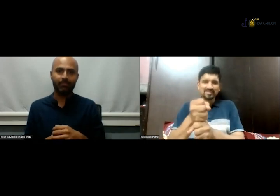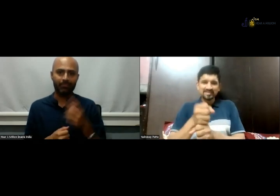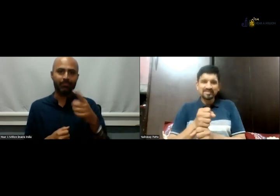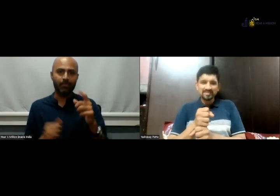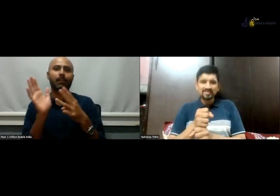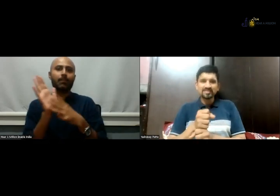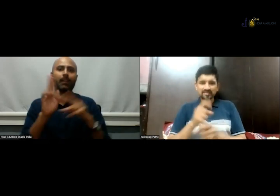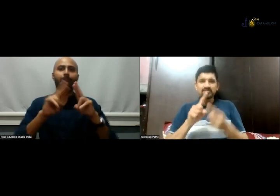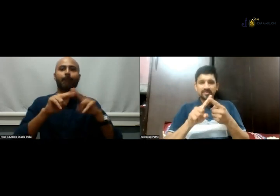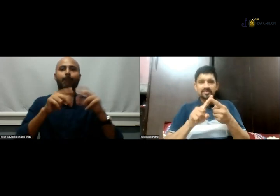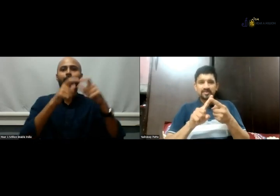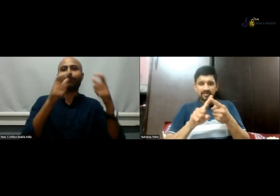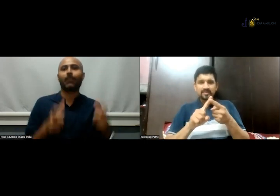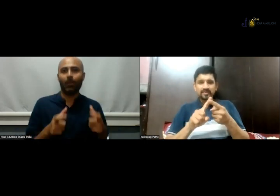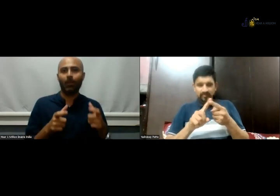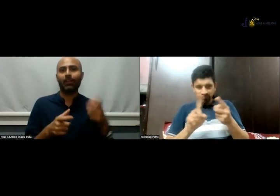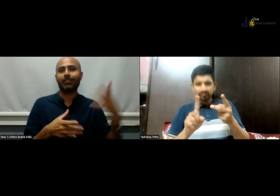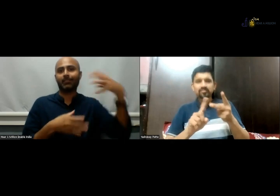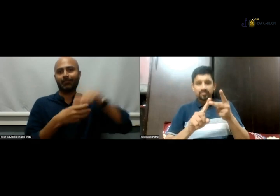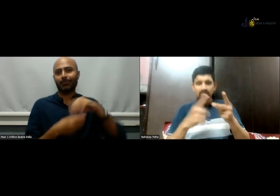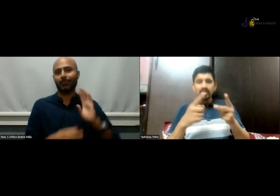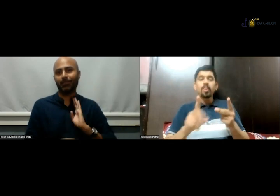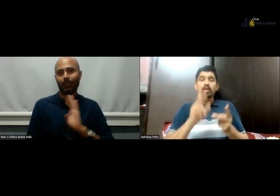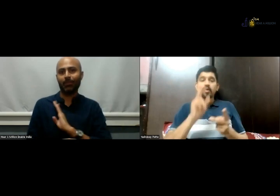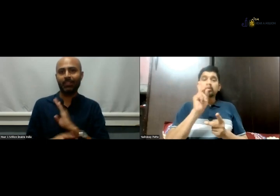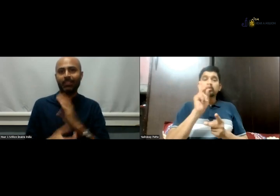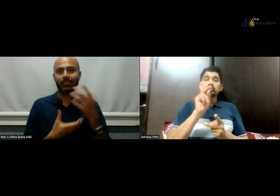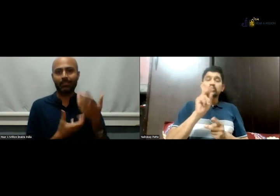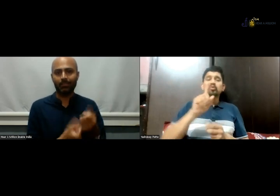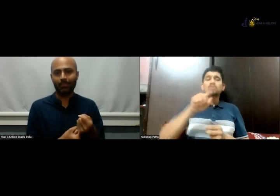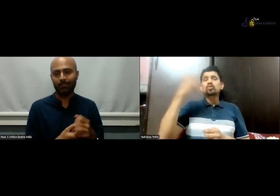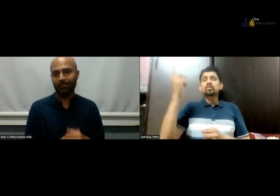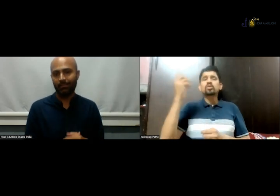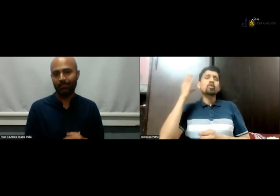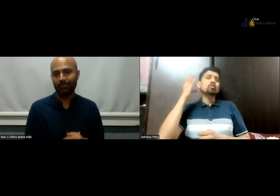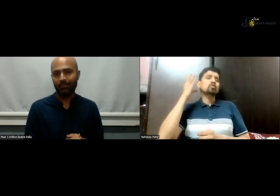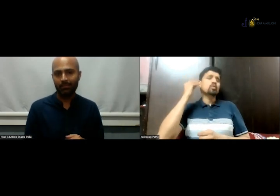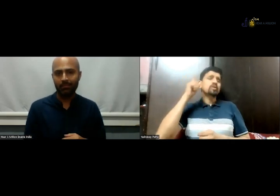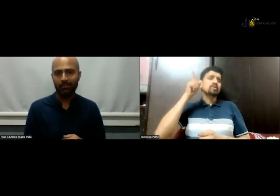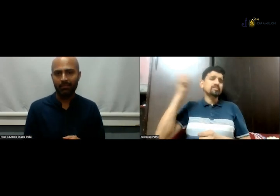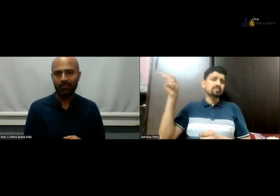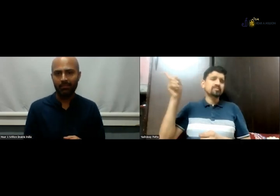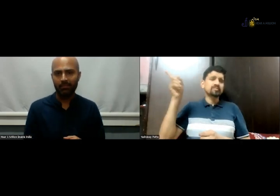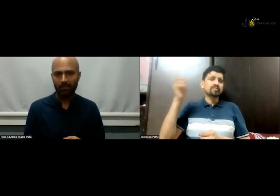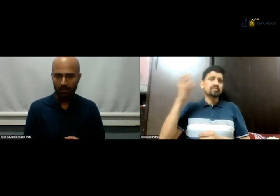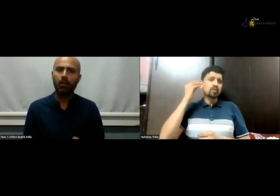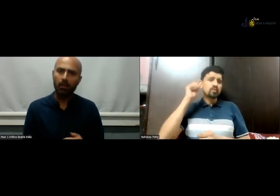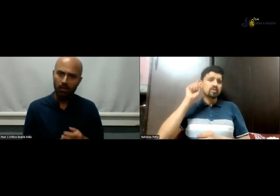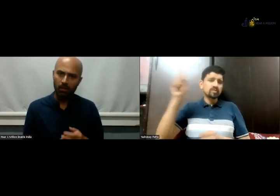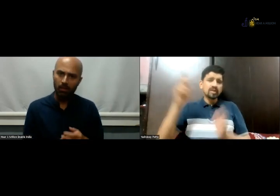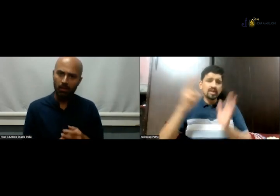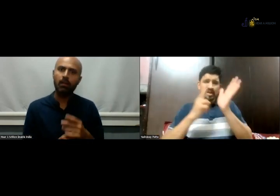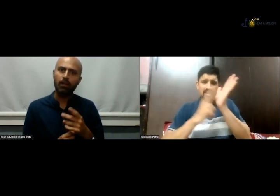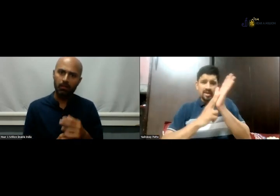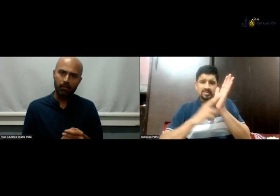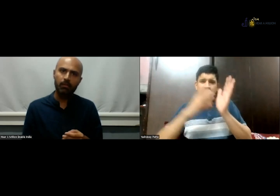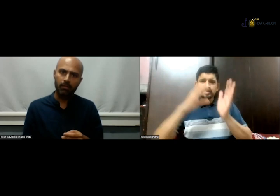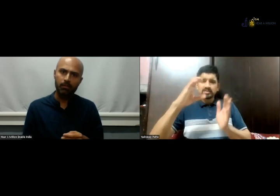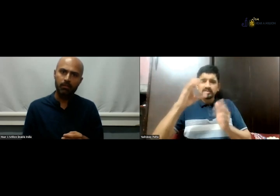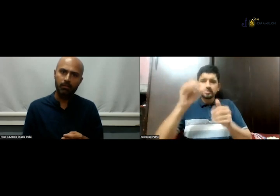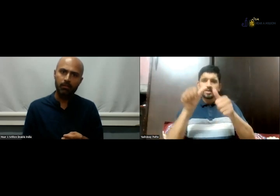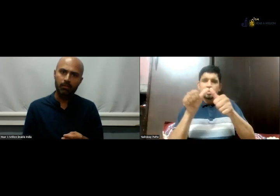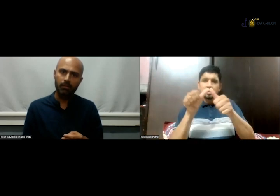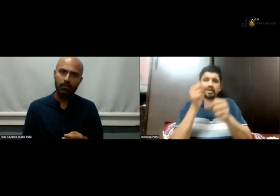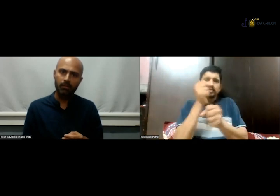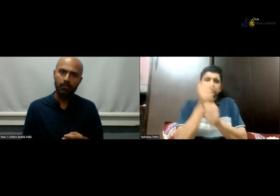Yes, she was a board trustee of Access Mantra Foundation. Yes. And the second thing, there were other hearing people